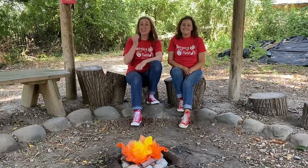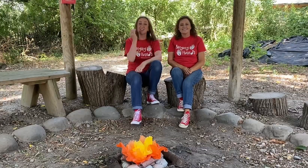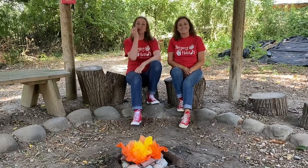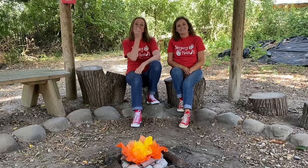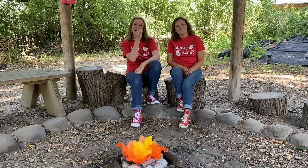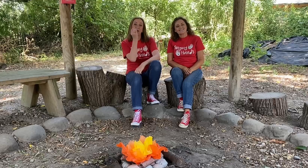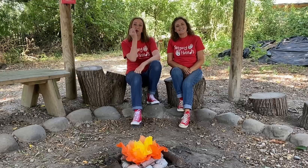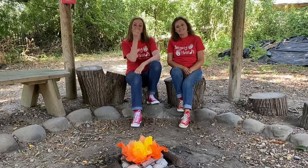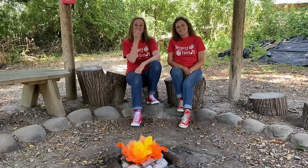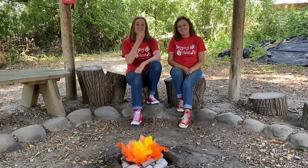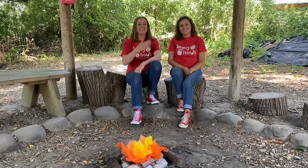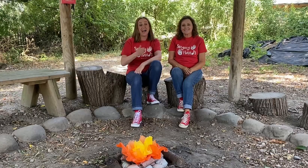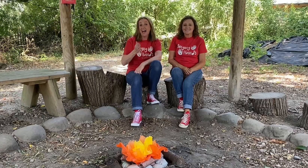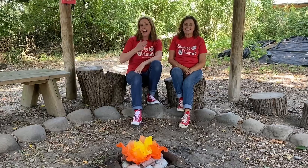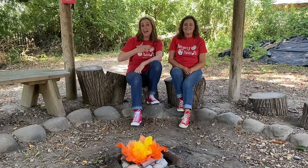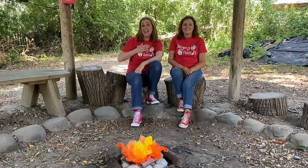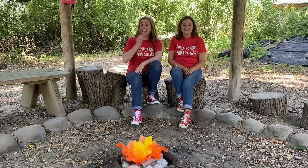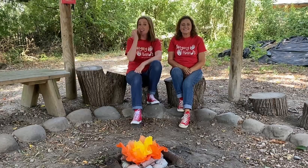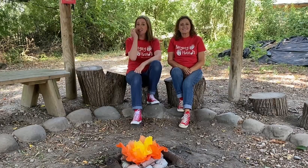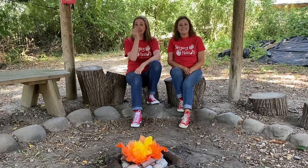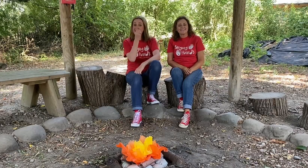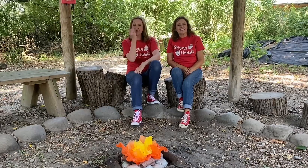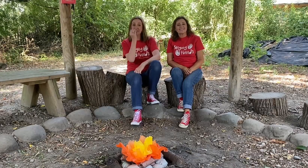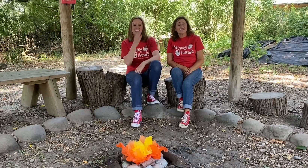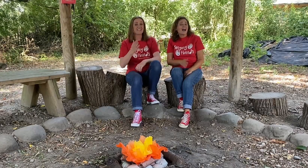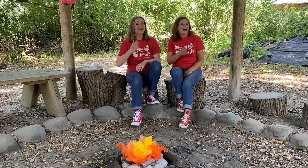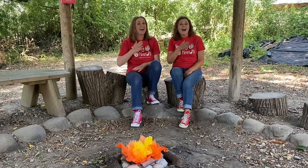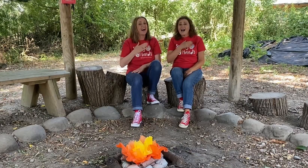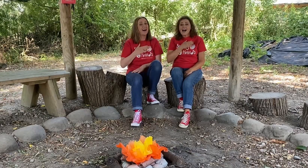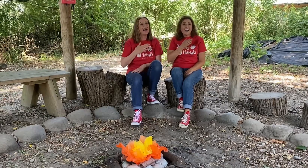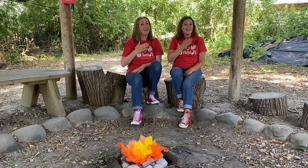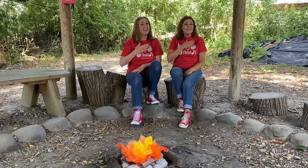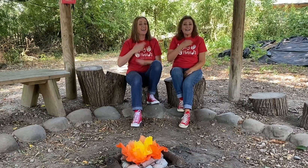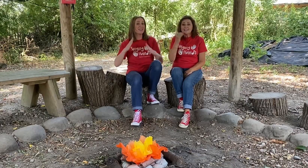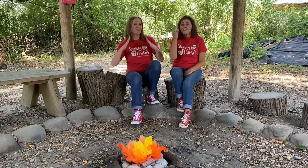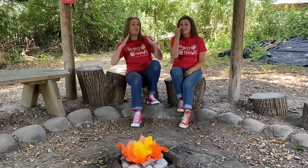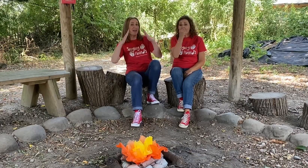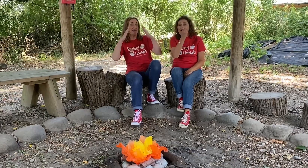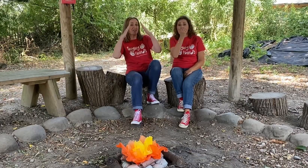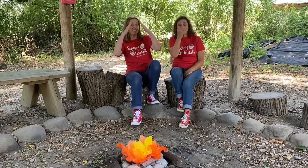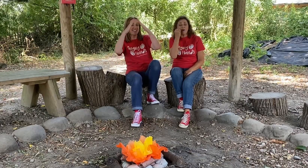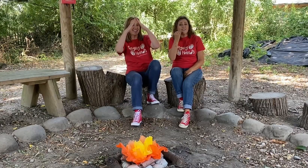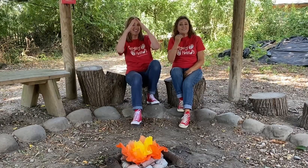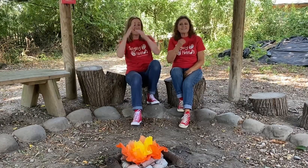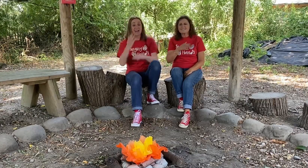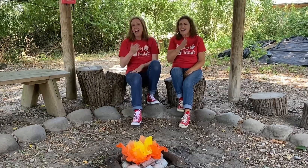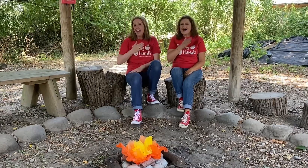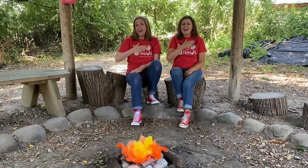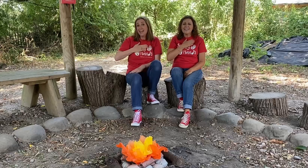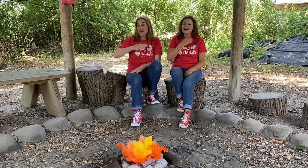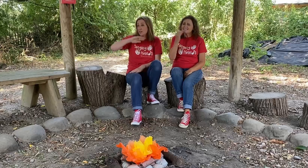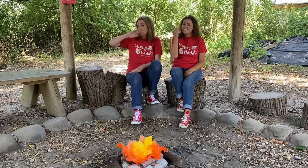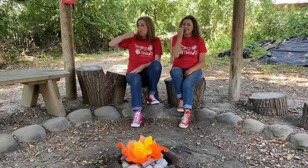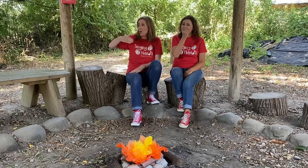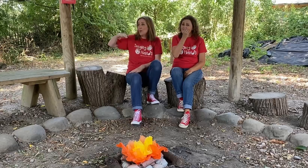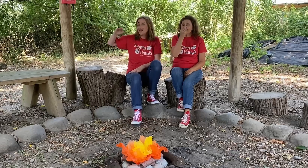the flowers, I like the daffodils, I like the mountains, I like the rolling